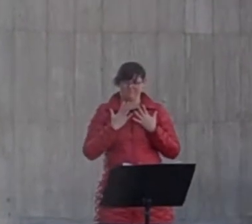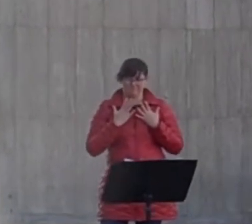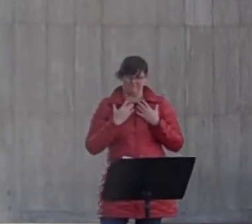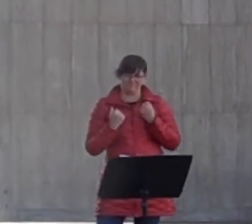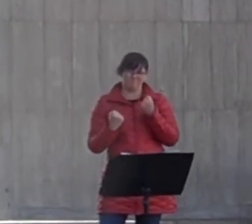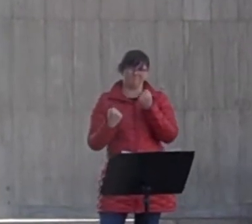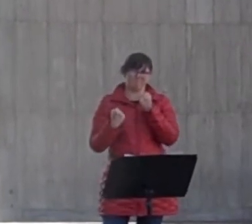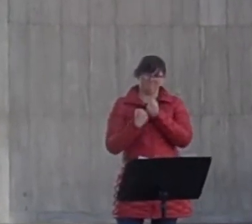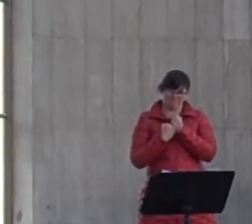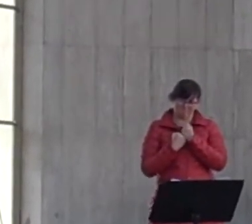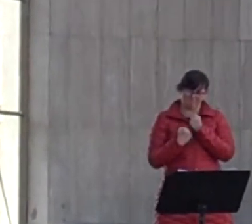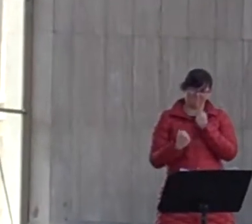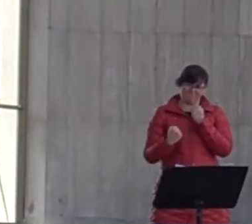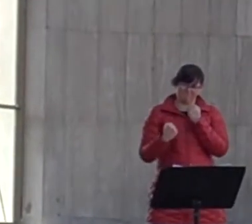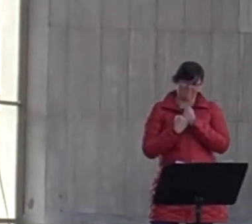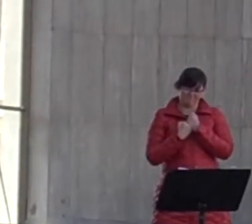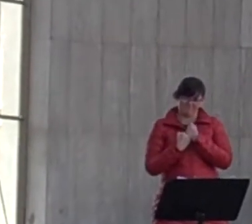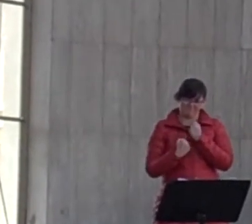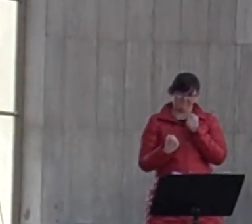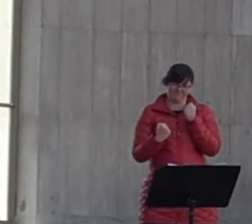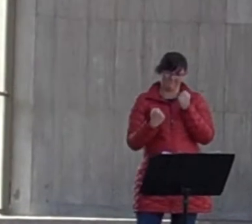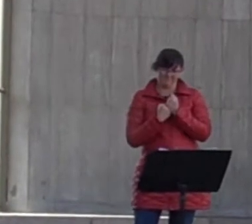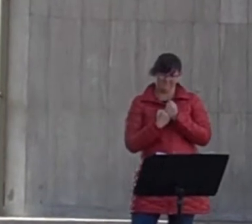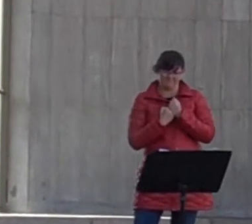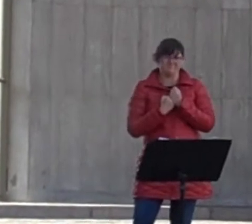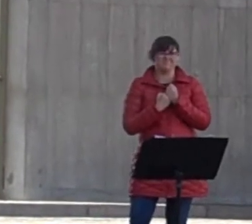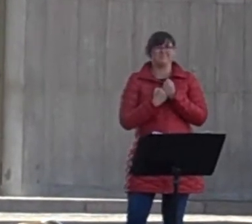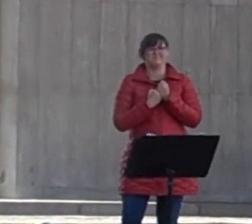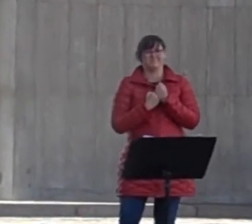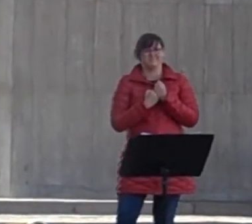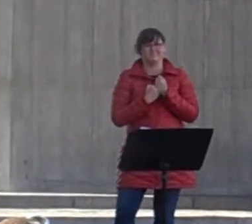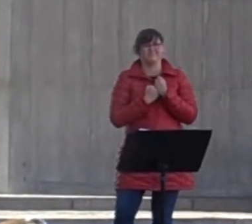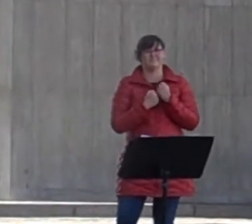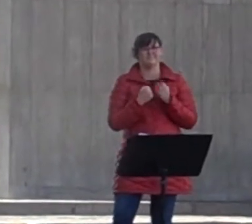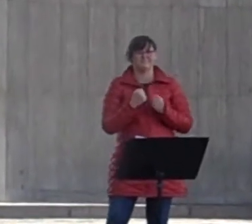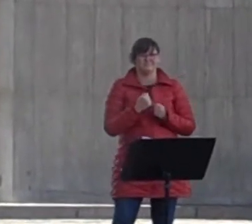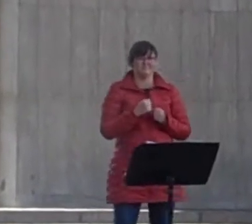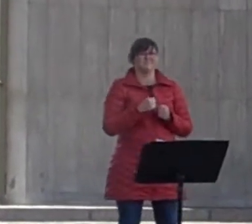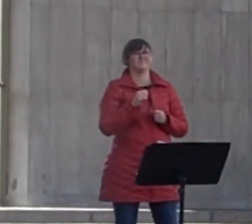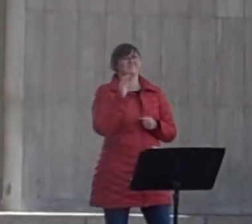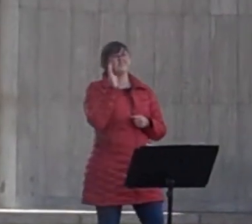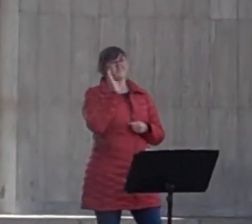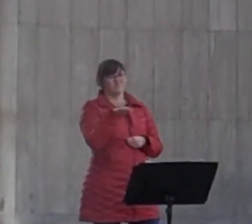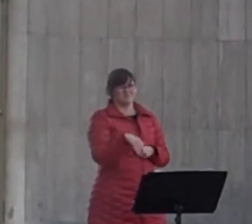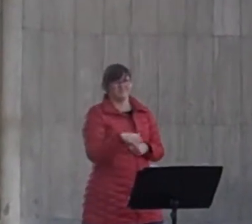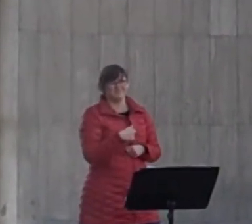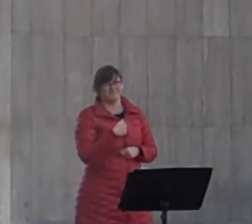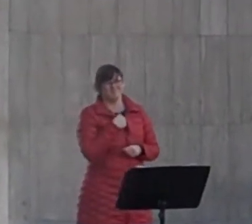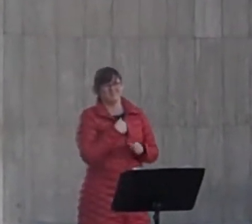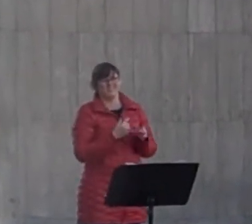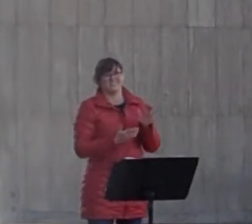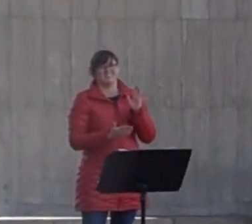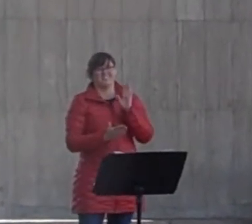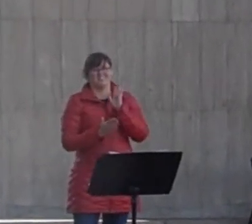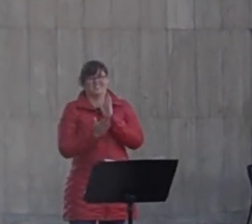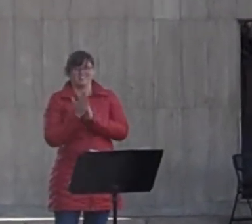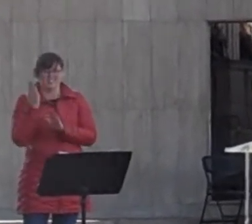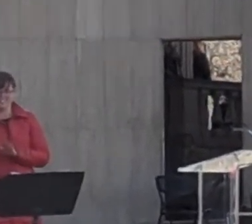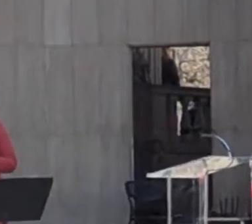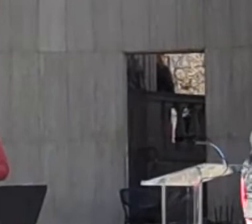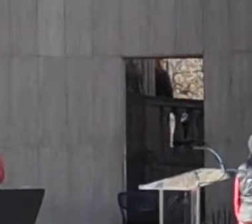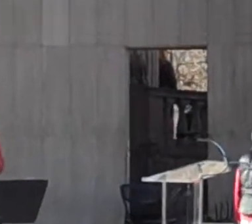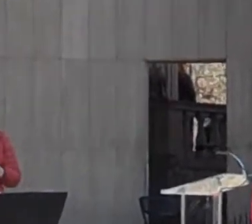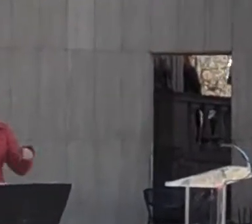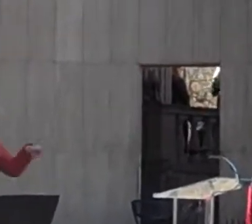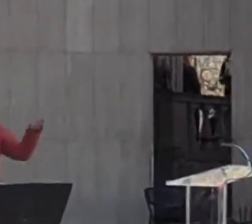When I left, when I left, they were sleeping. I